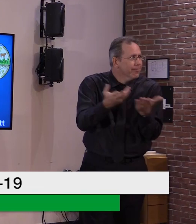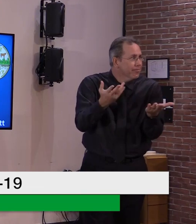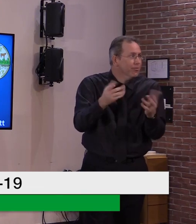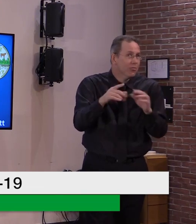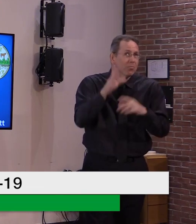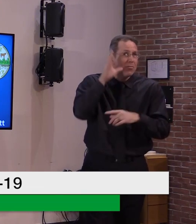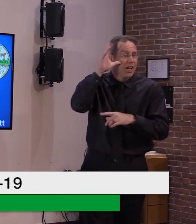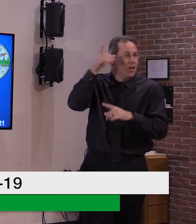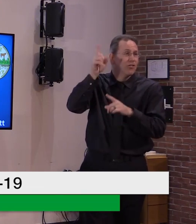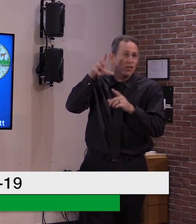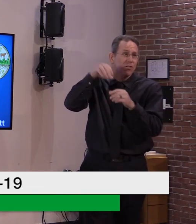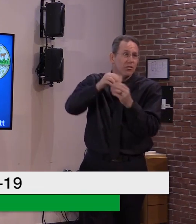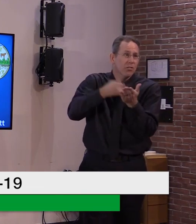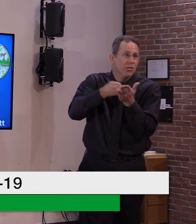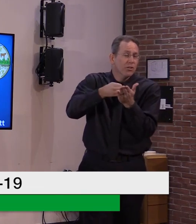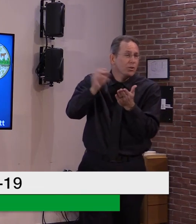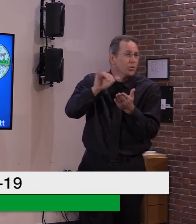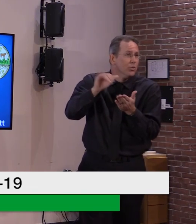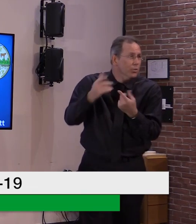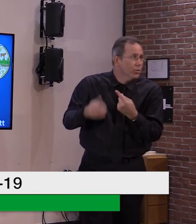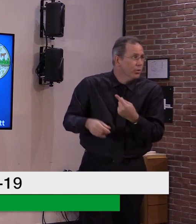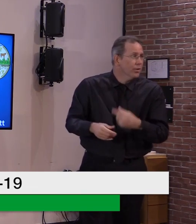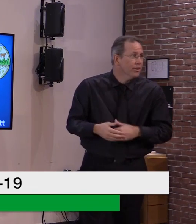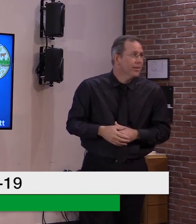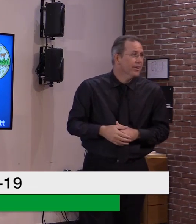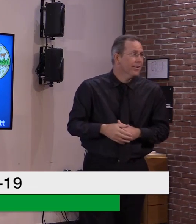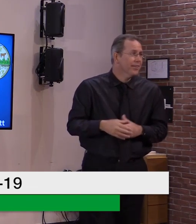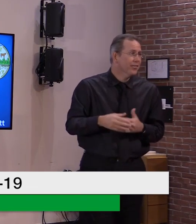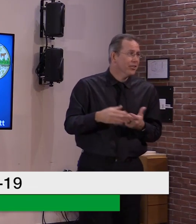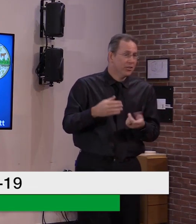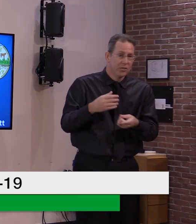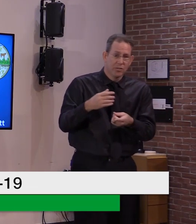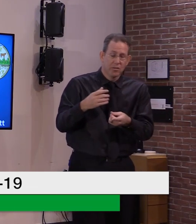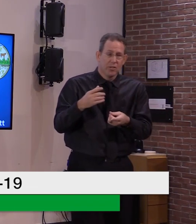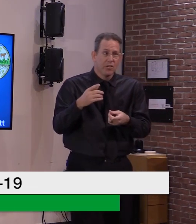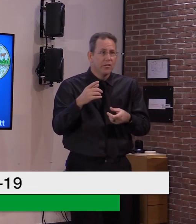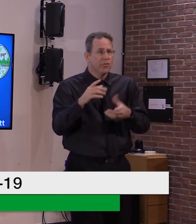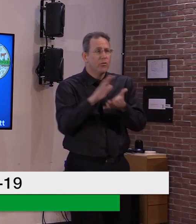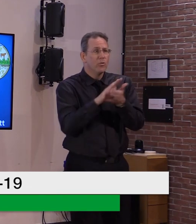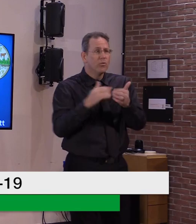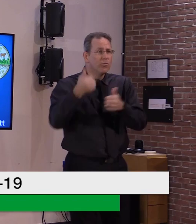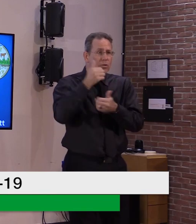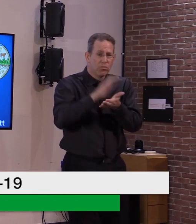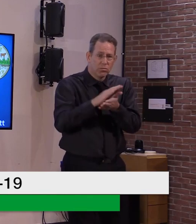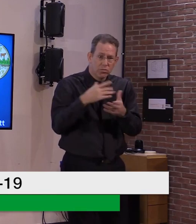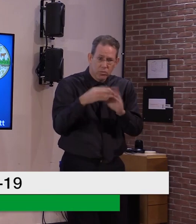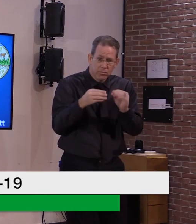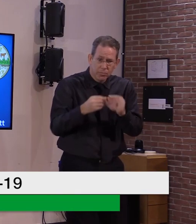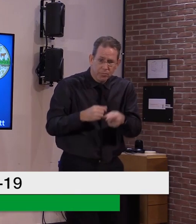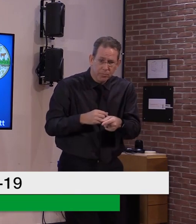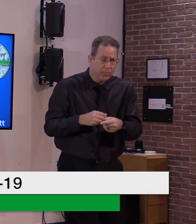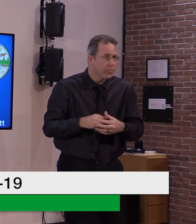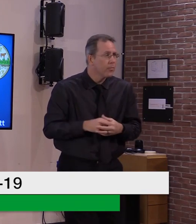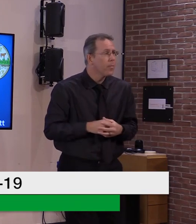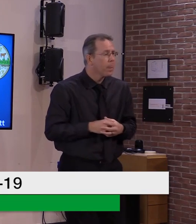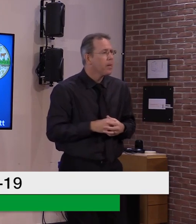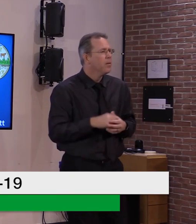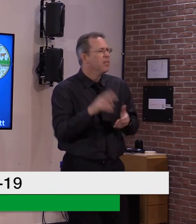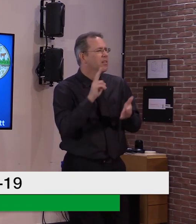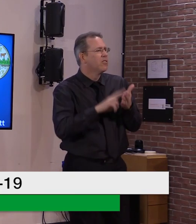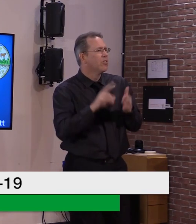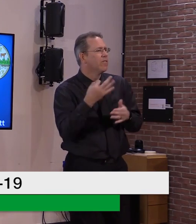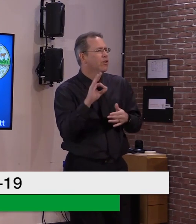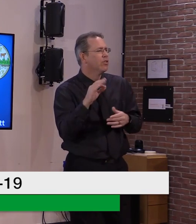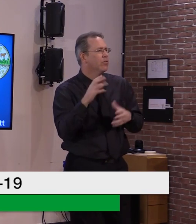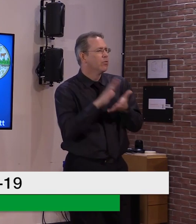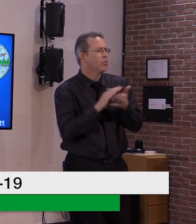can you add to this uh yes governor yeah i think it's you know it is challenging for school districts we uh